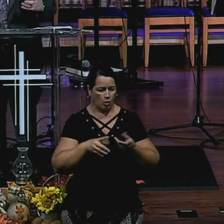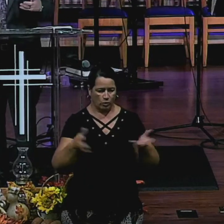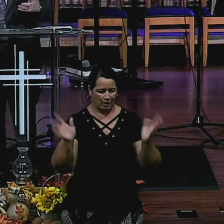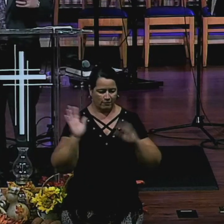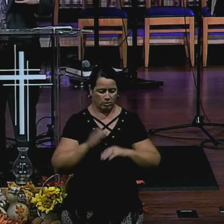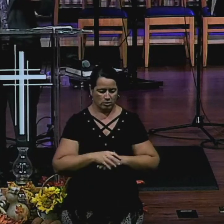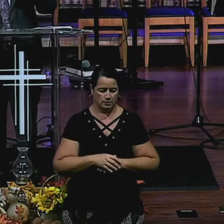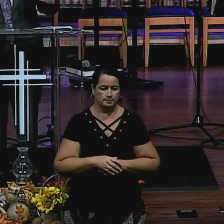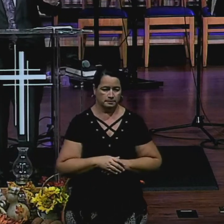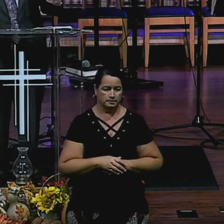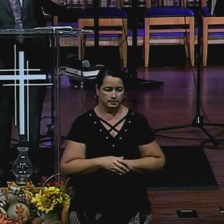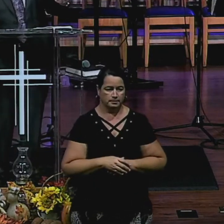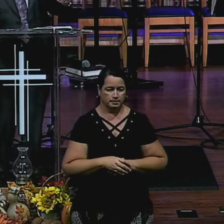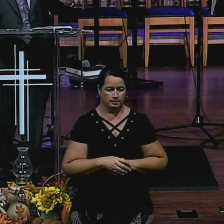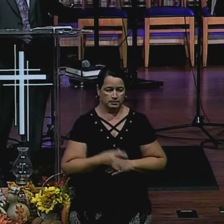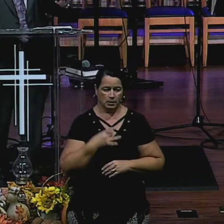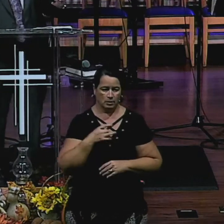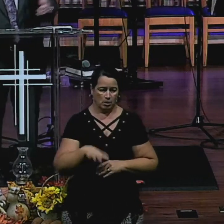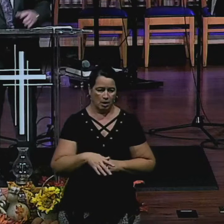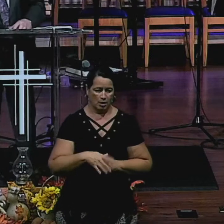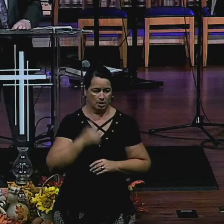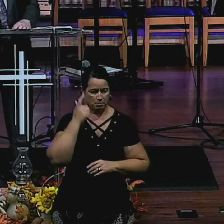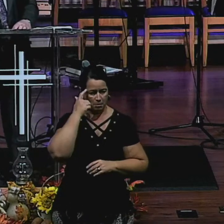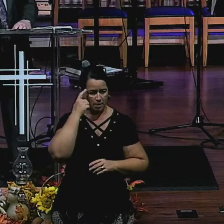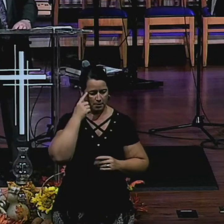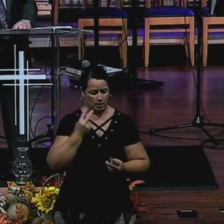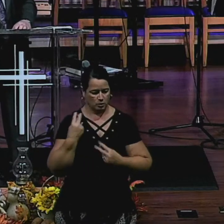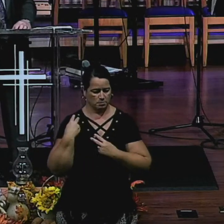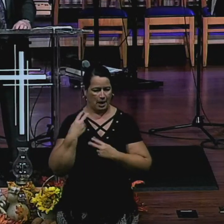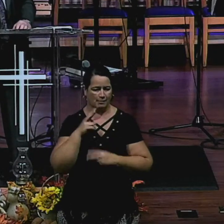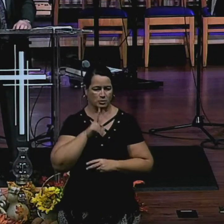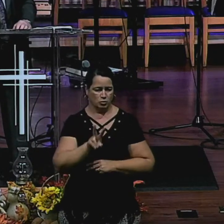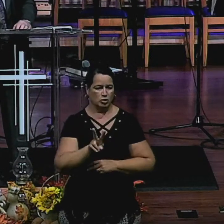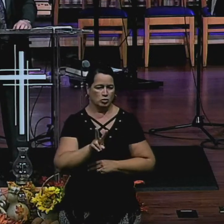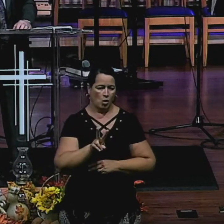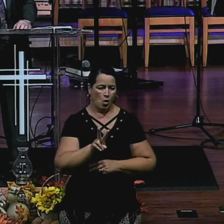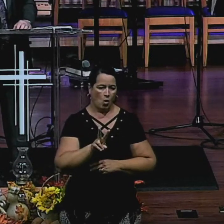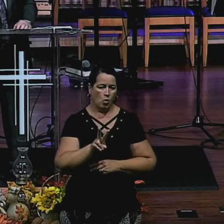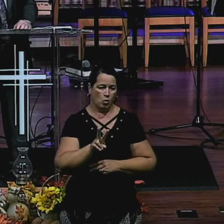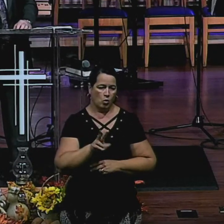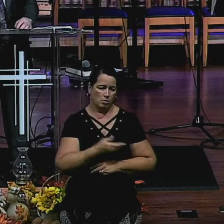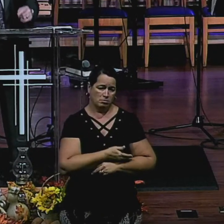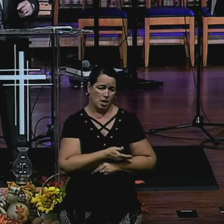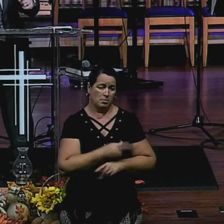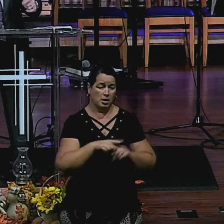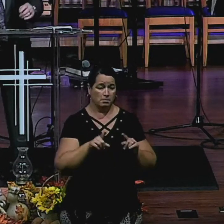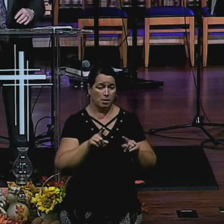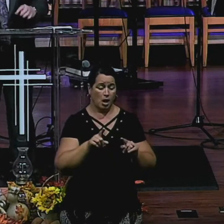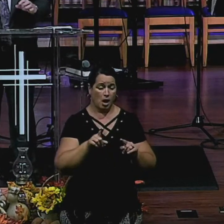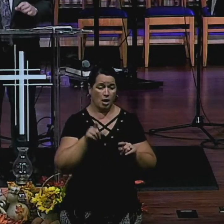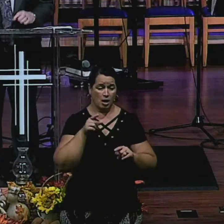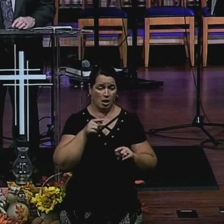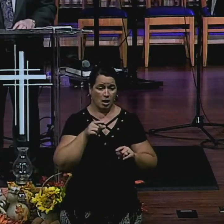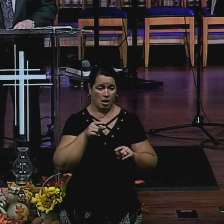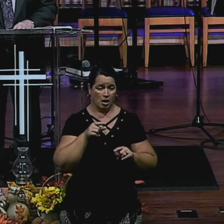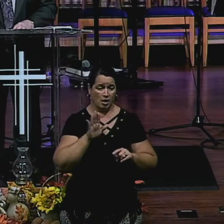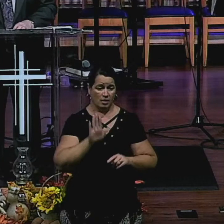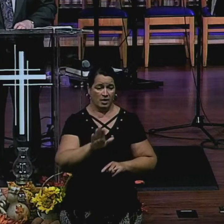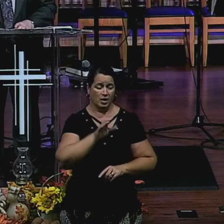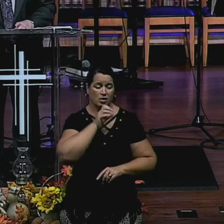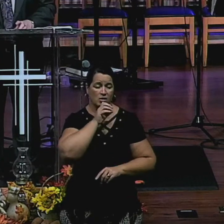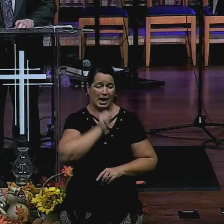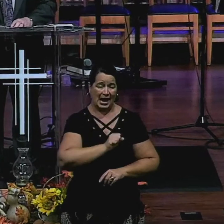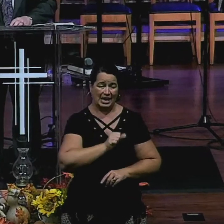don't even like to say it because my mind goes back to doing a funeral for a two-year-old. But little ones that die go right to be with the Lord because they haven't reached the age of accountability. That's